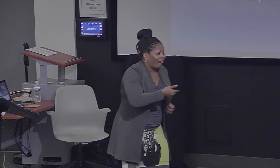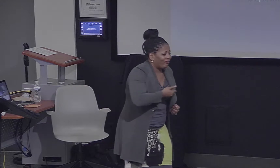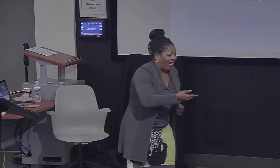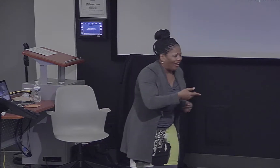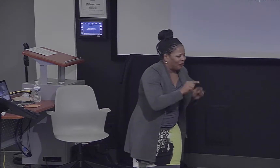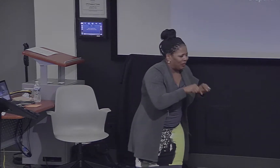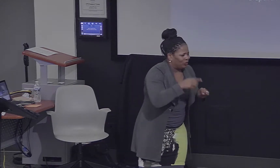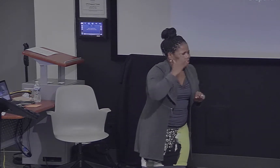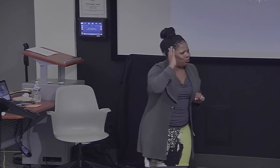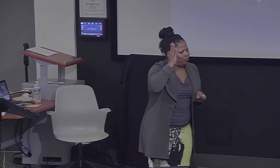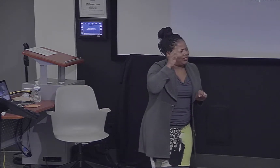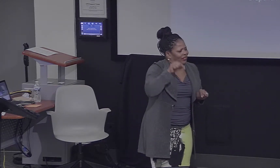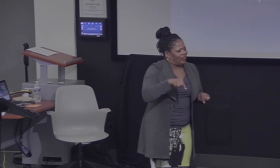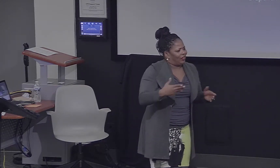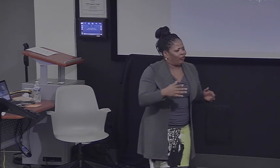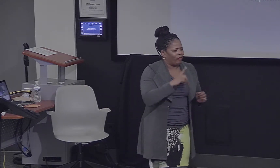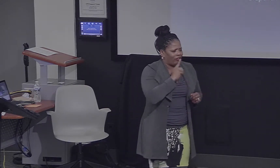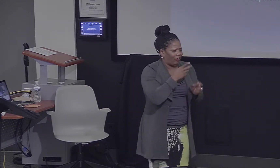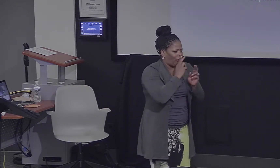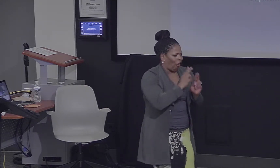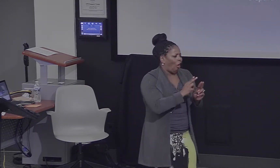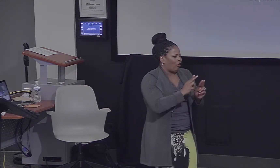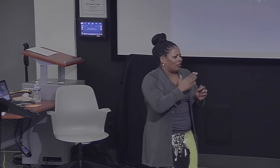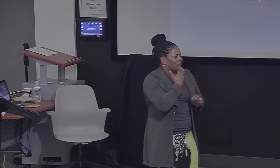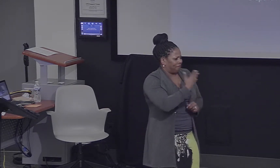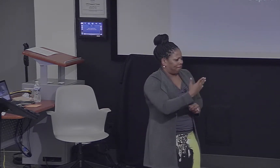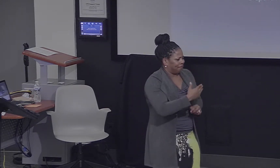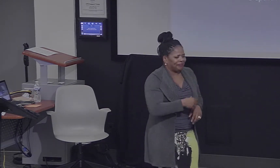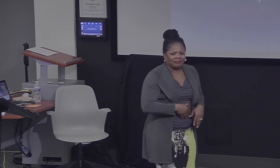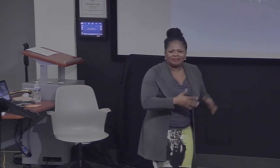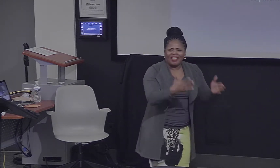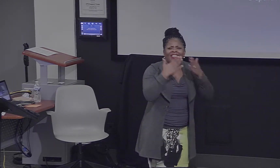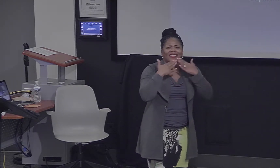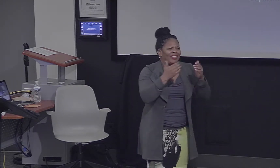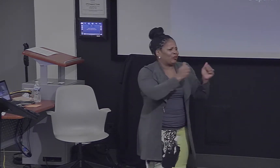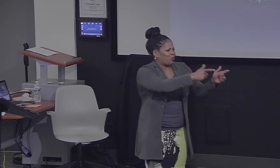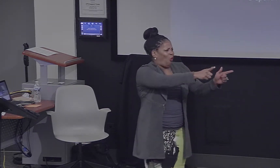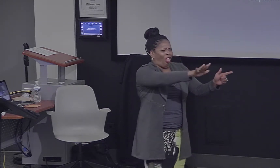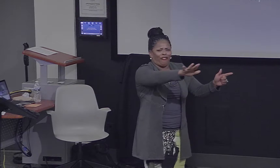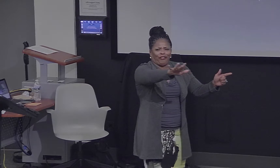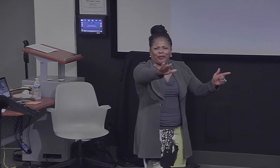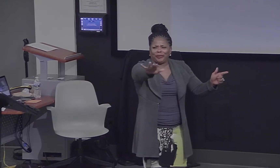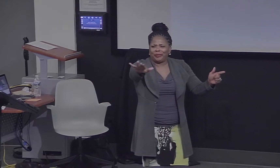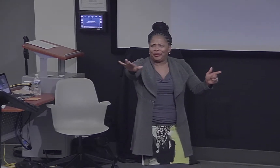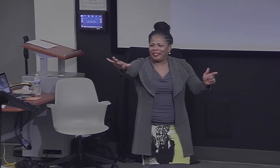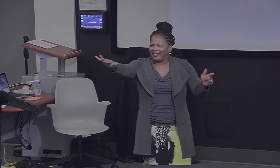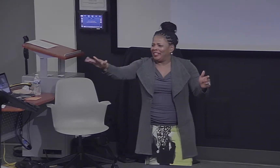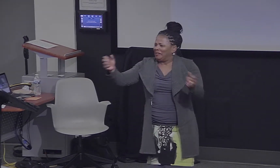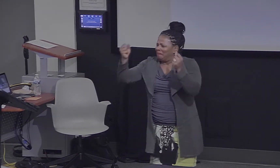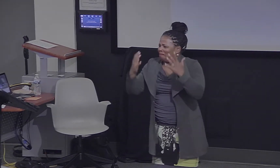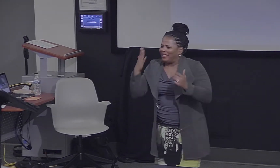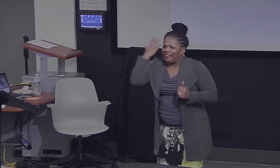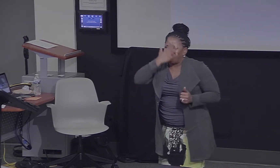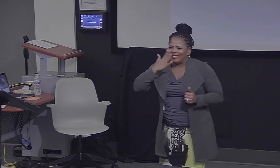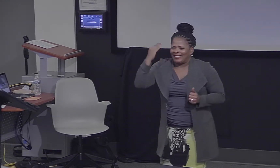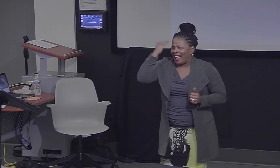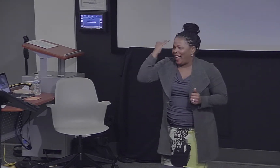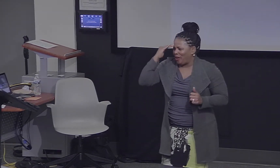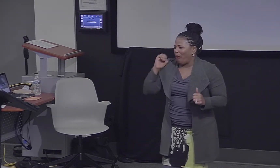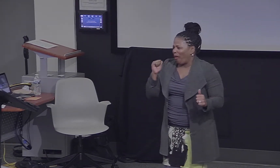Dr. Nicodemus, thank you also for being here and giving me this honor and inviting me to present today. So hello, everyone. Thank you. There's